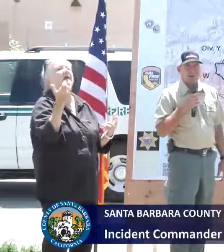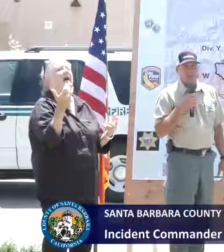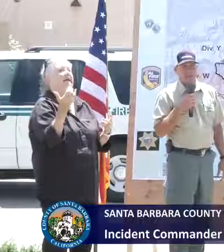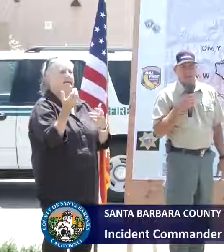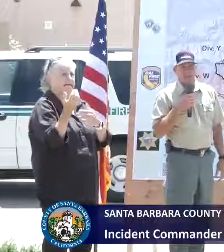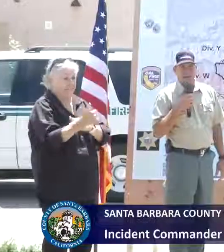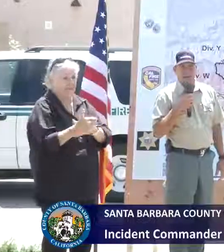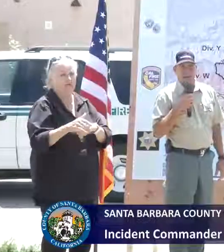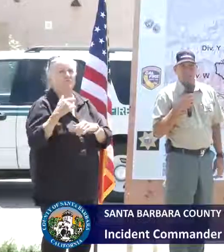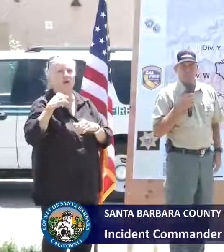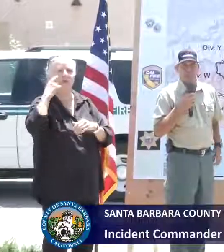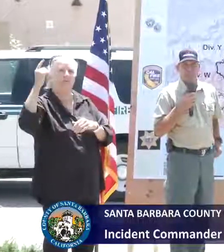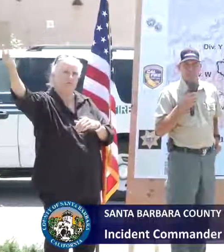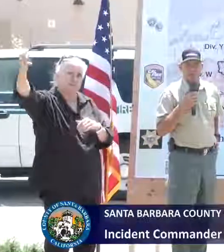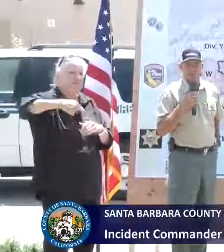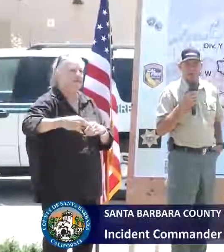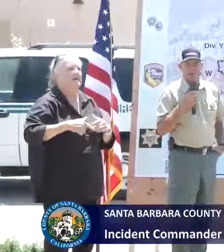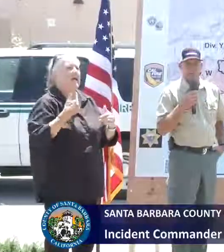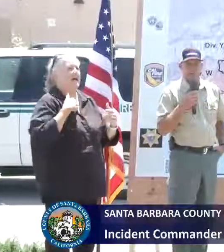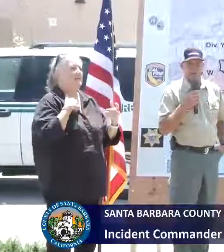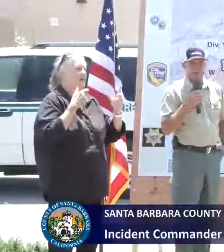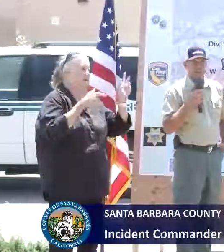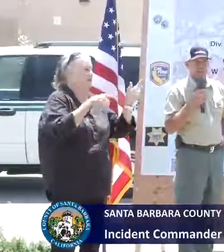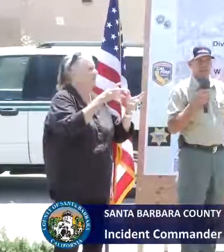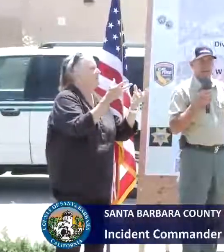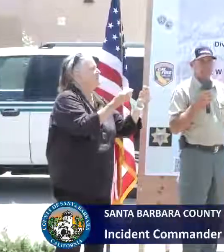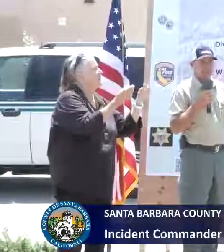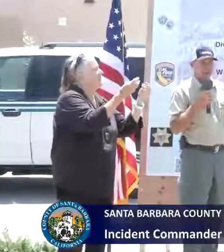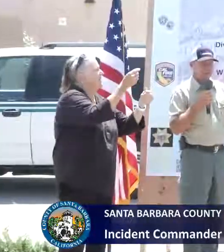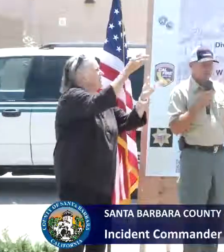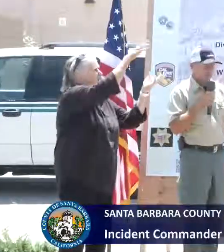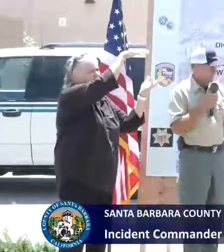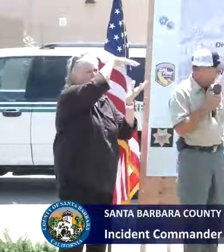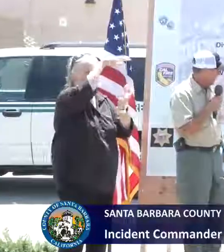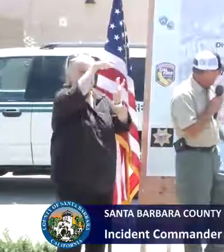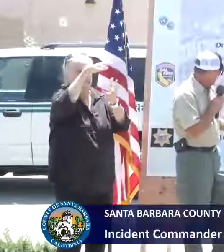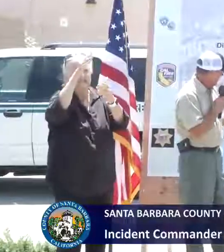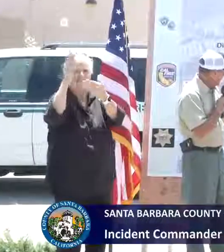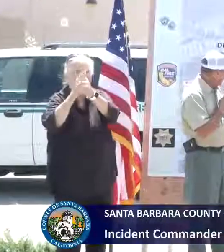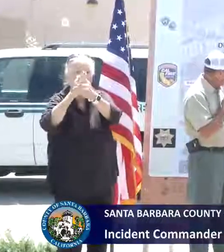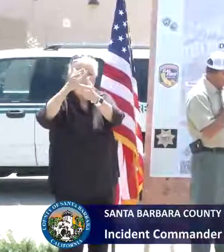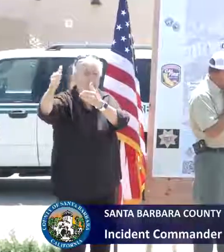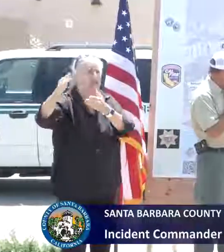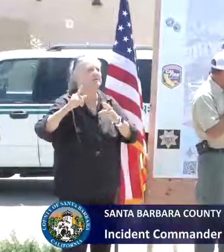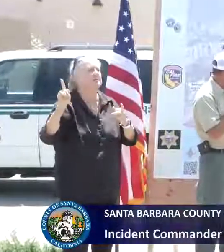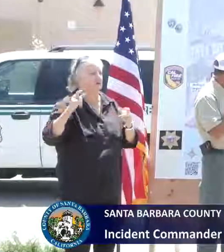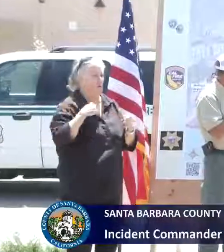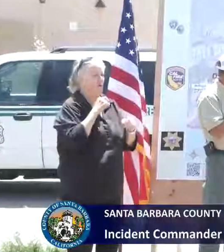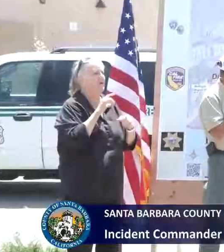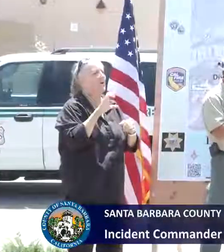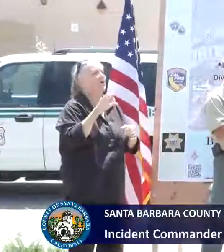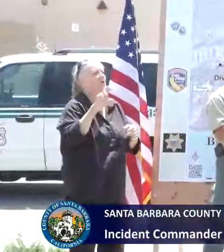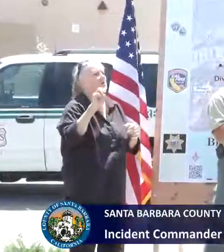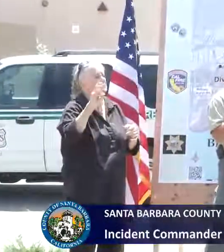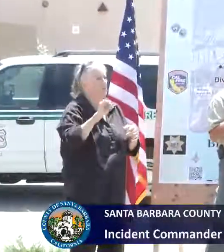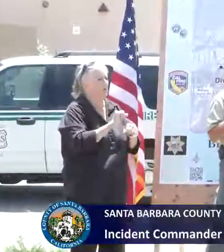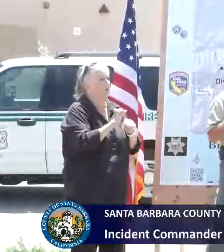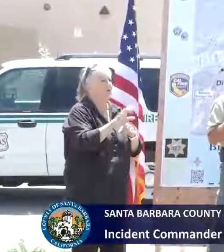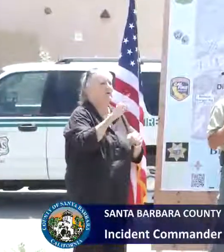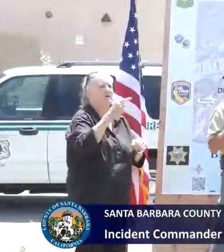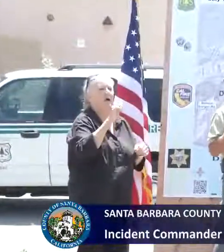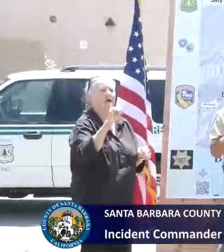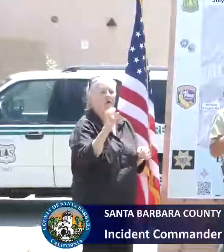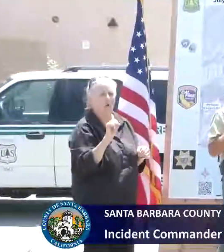hard. And the day after, we had the Marine layer come in and sort of stop it where it's at. We have crews working up in Gato Canyon, Dos Pueblos Canyon,